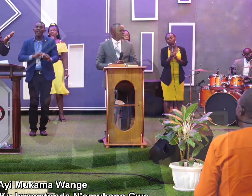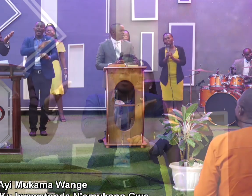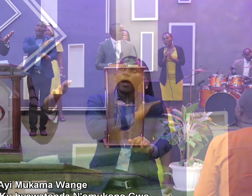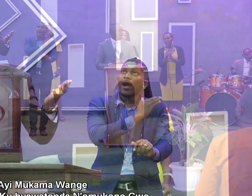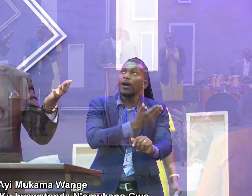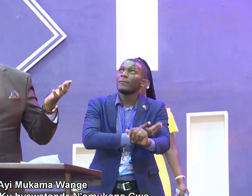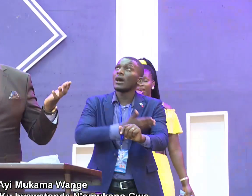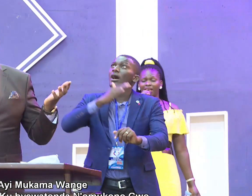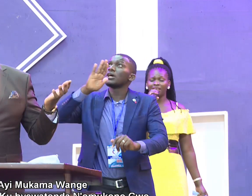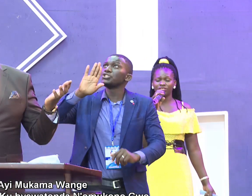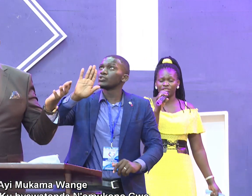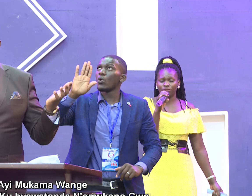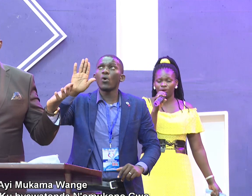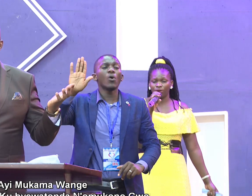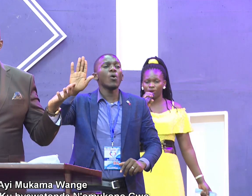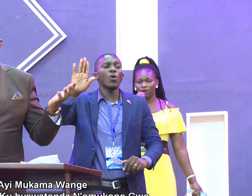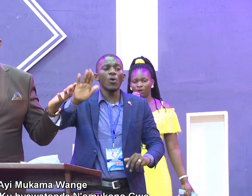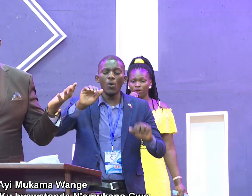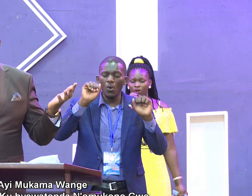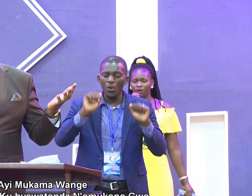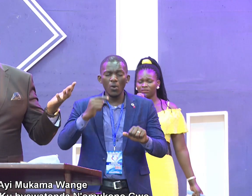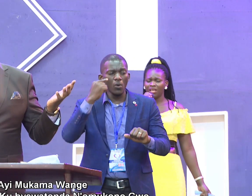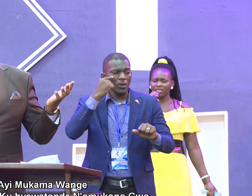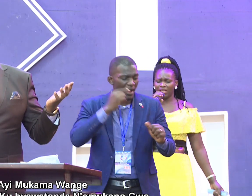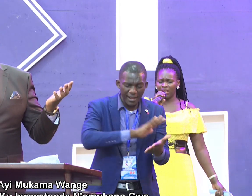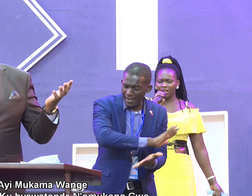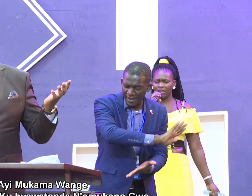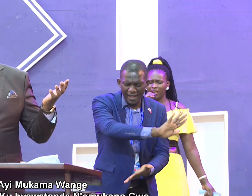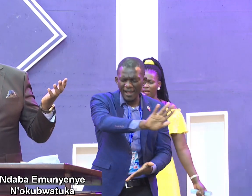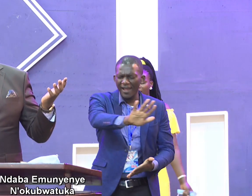Kristo amanigo